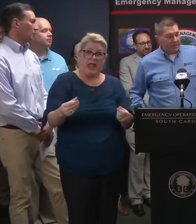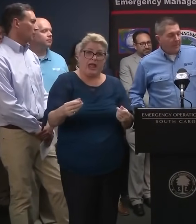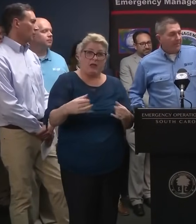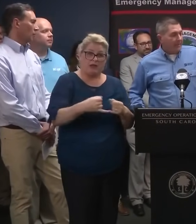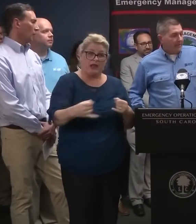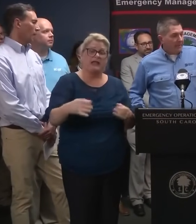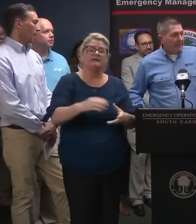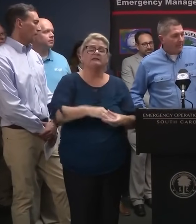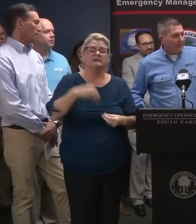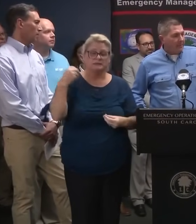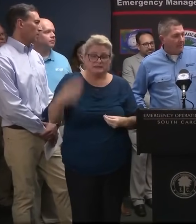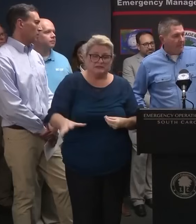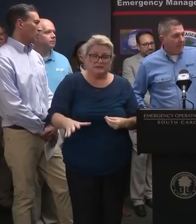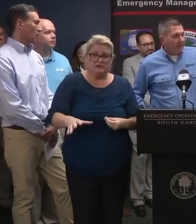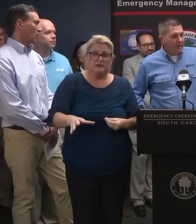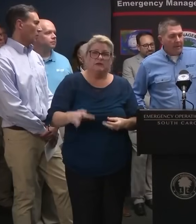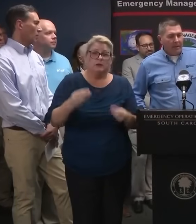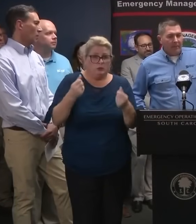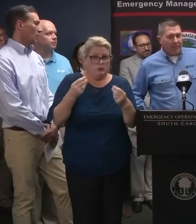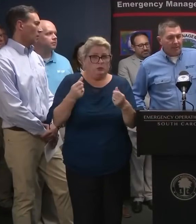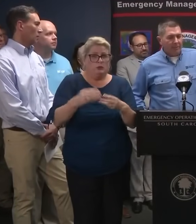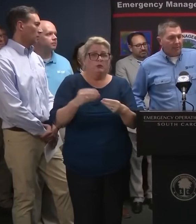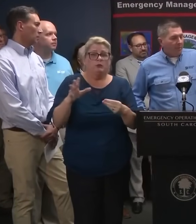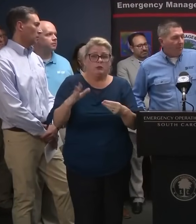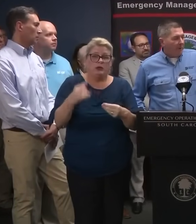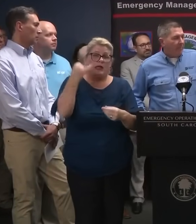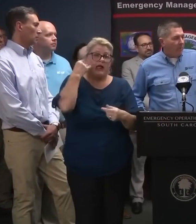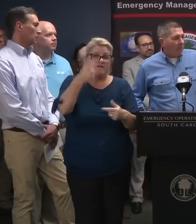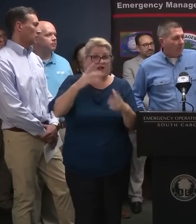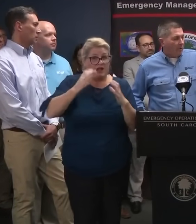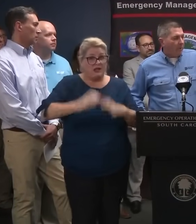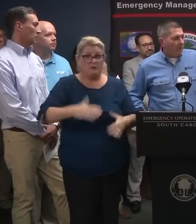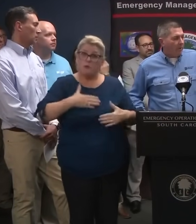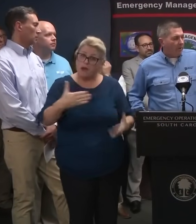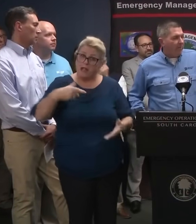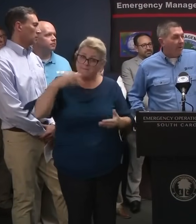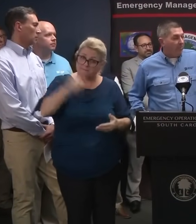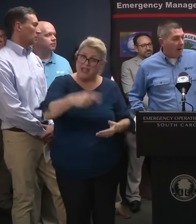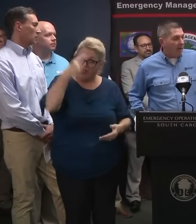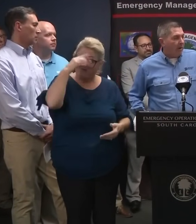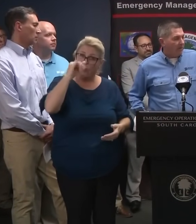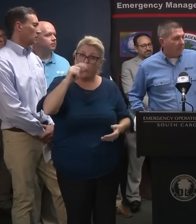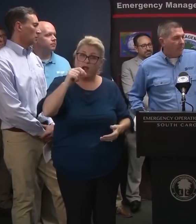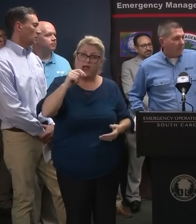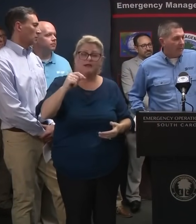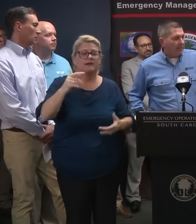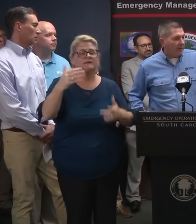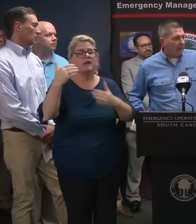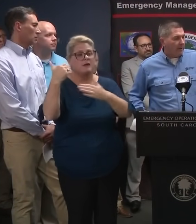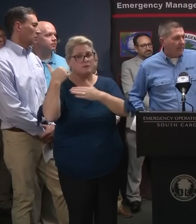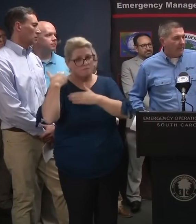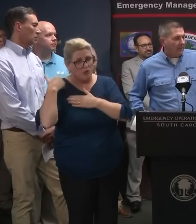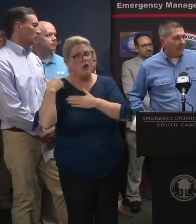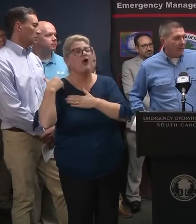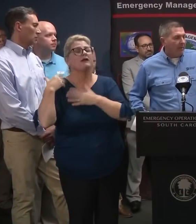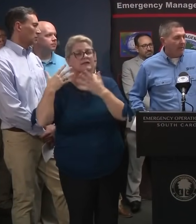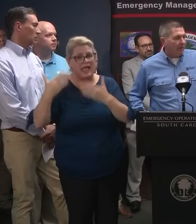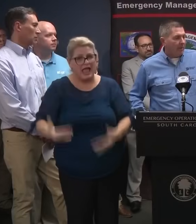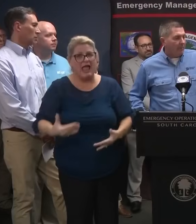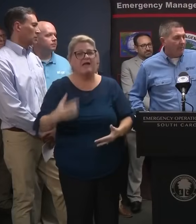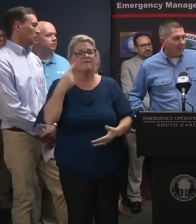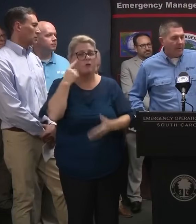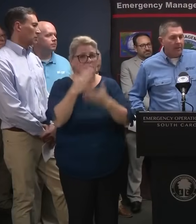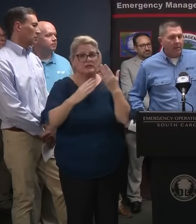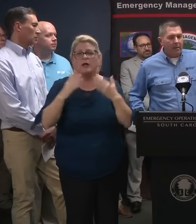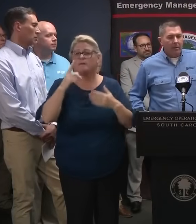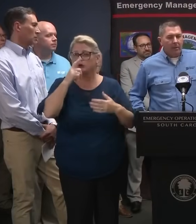it's expensive, it is expensive, and if customers are going to pay for it, or you're going to put an unfair burden on some South Carolinians that maybe are